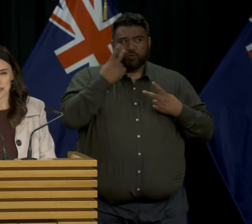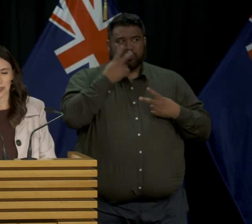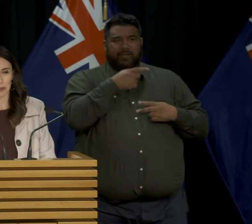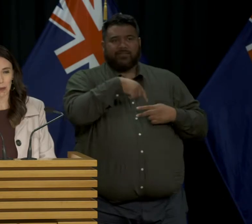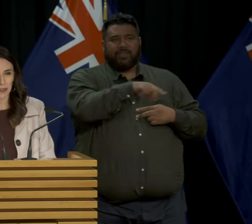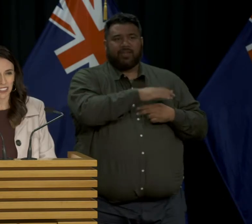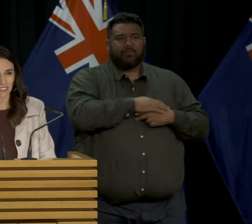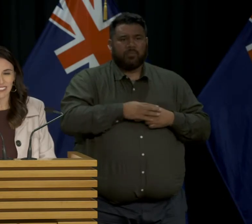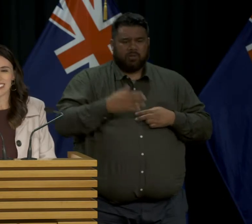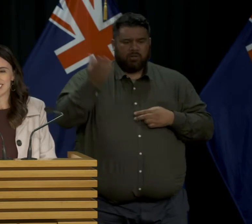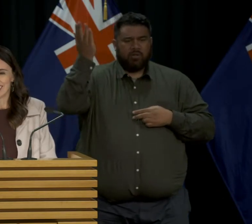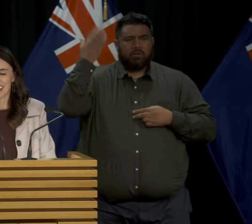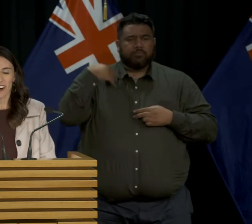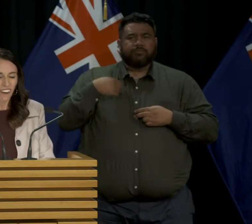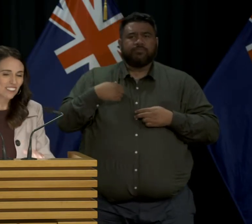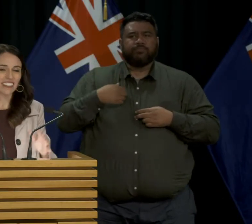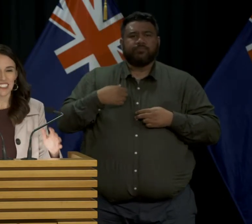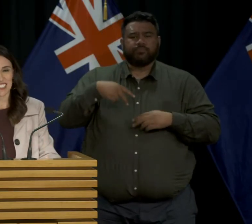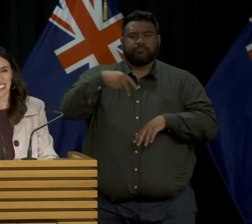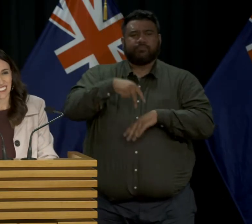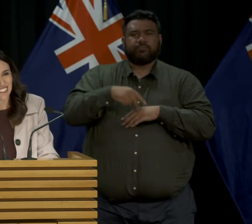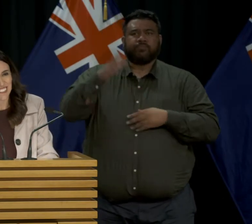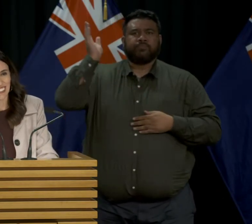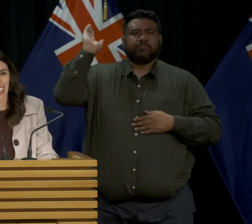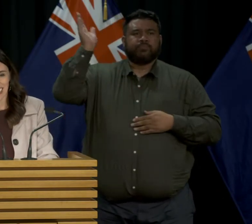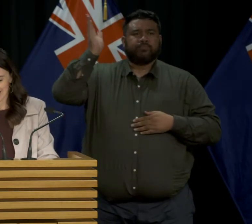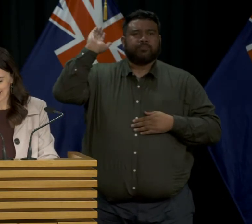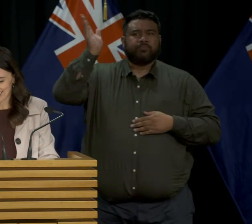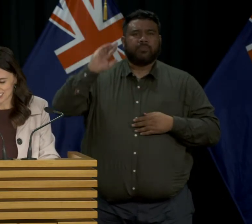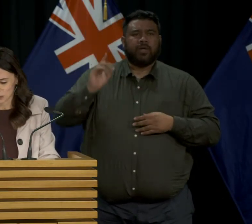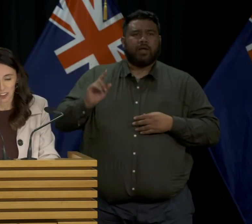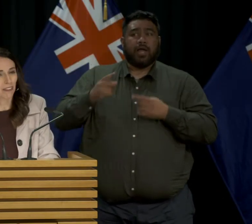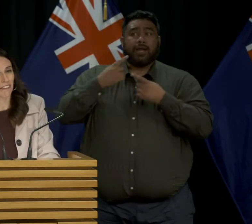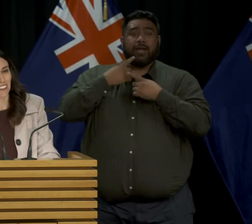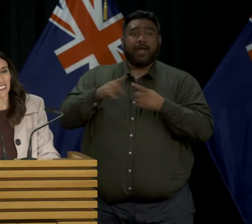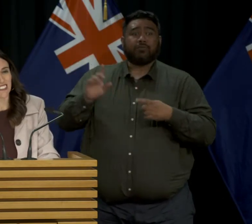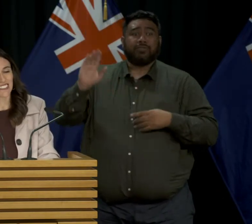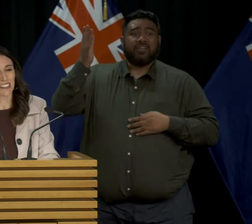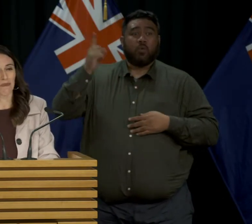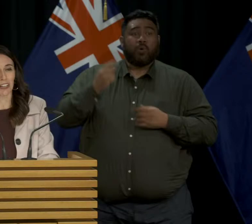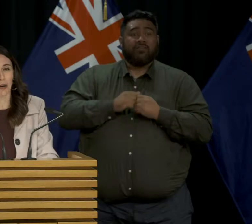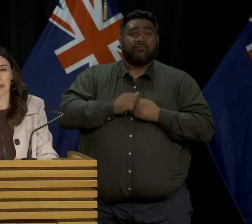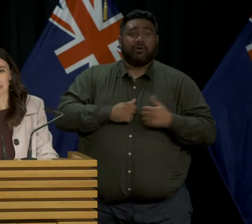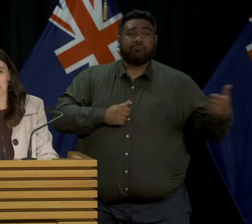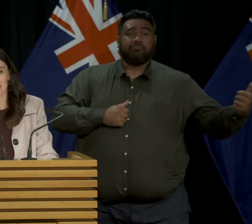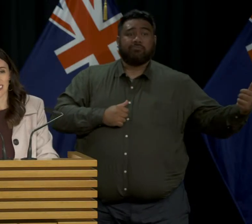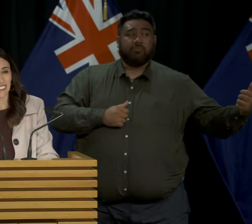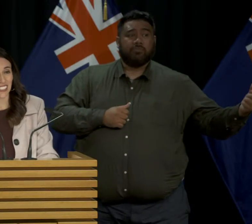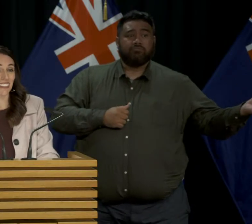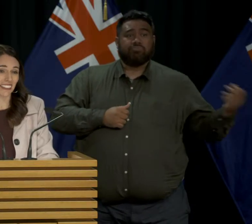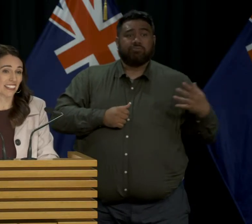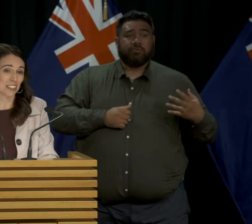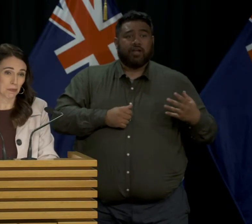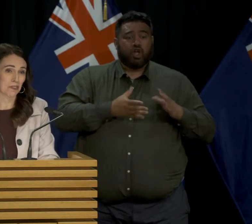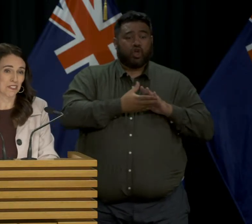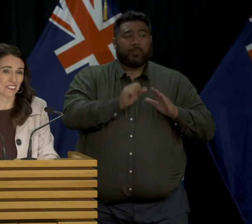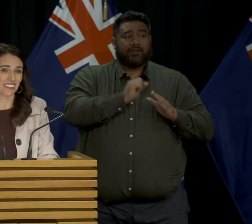when I was on the podium, I'd only just announced the date, and one of my friends sent me a copy of the